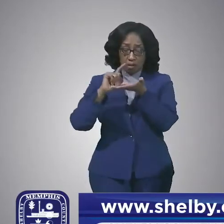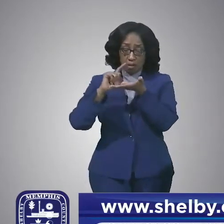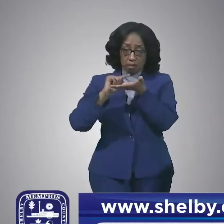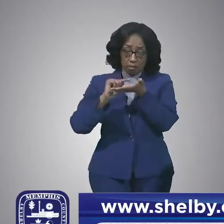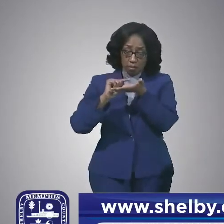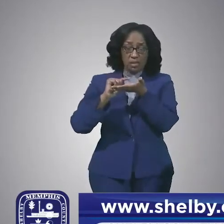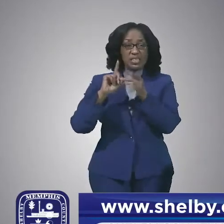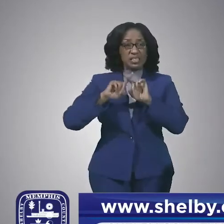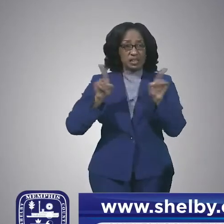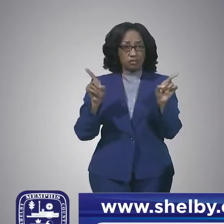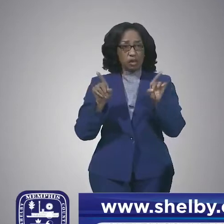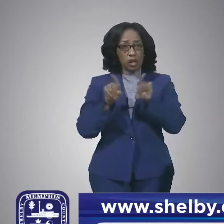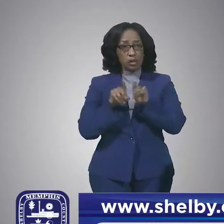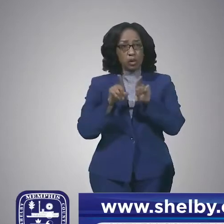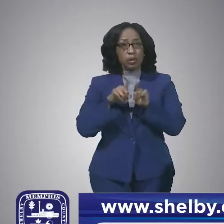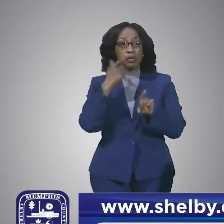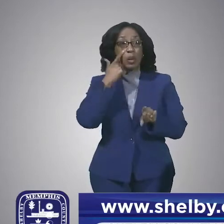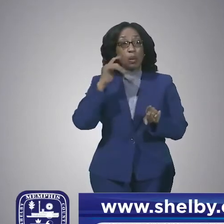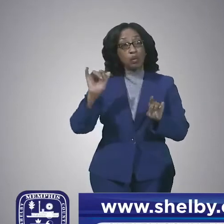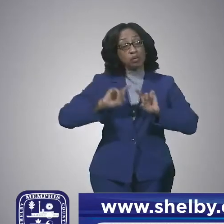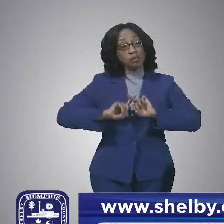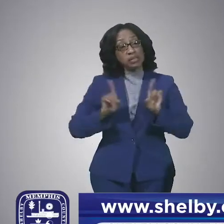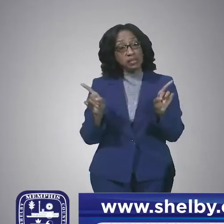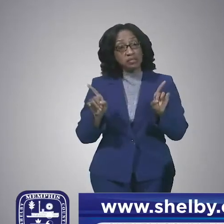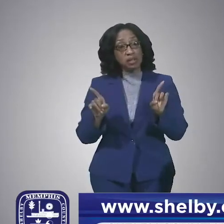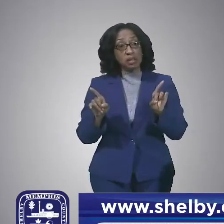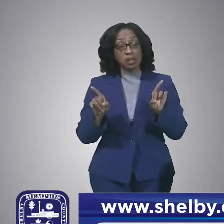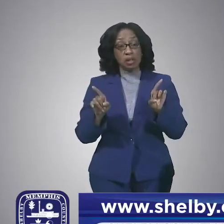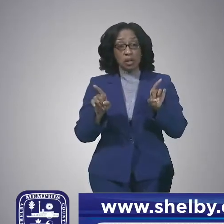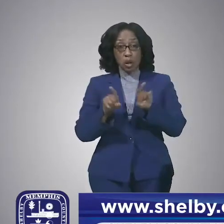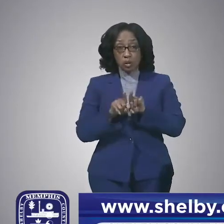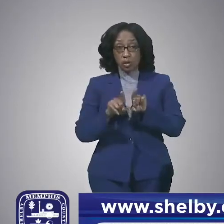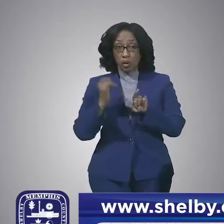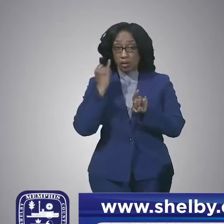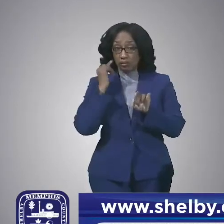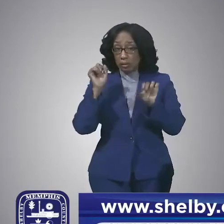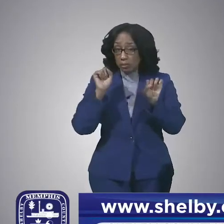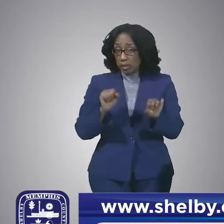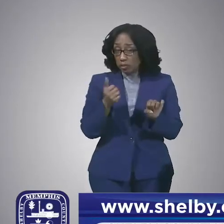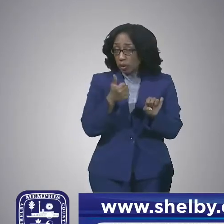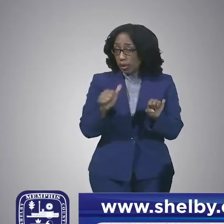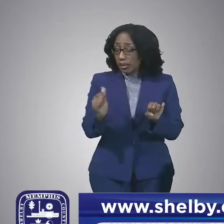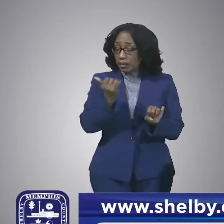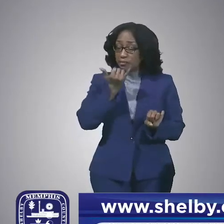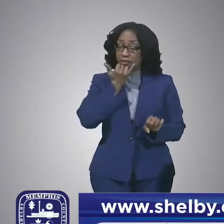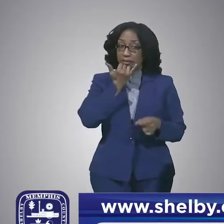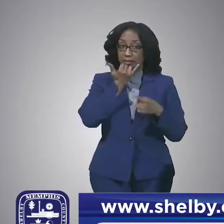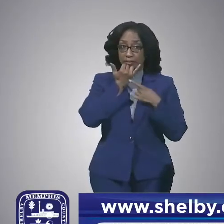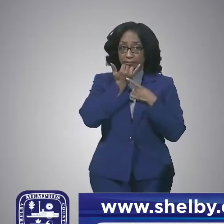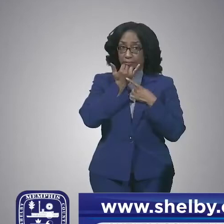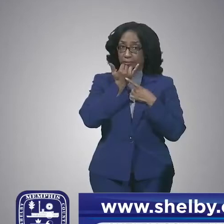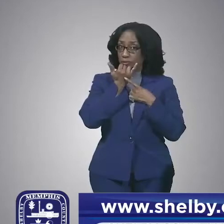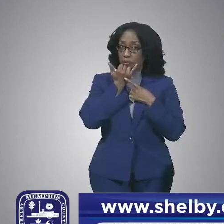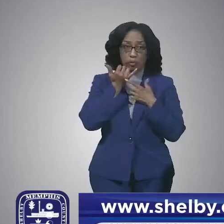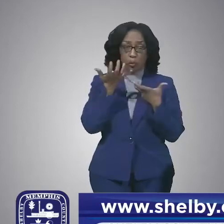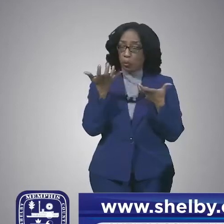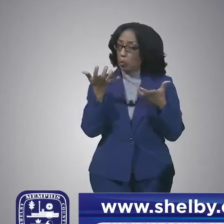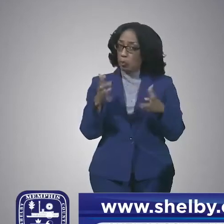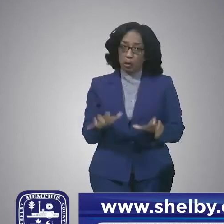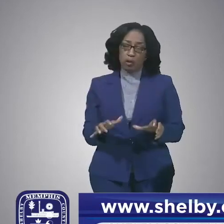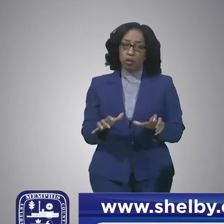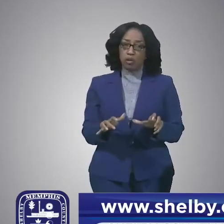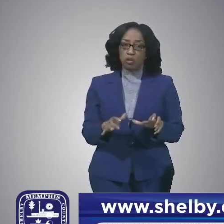look different. And in order to cut down on any possible mistakes, we will be making sure that all protocols